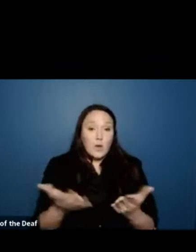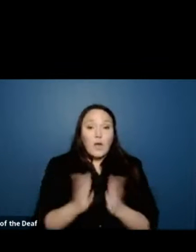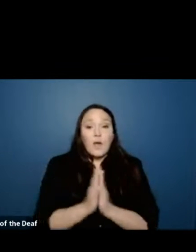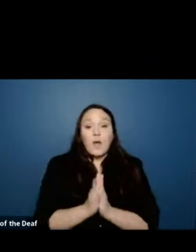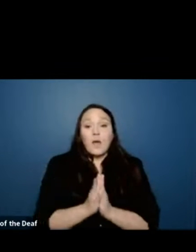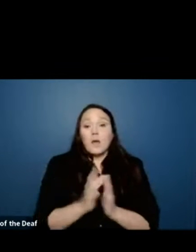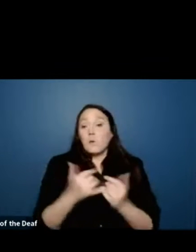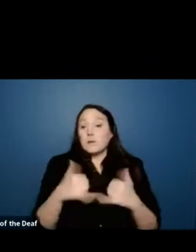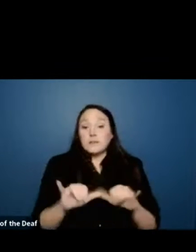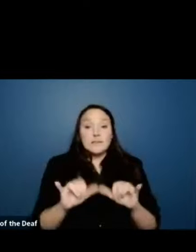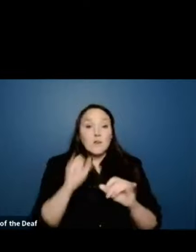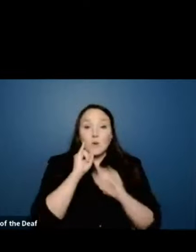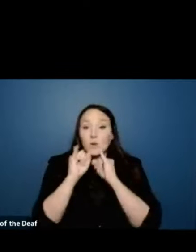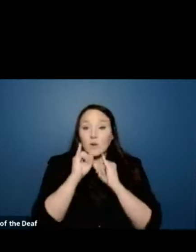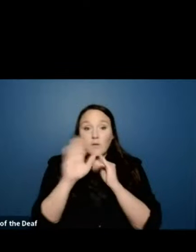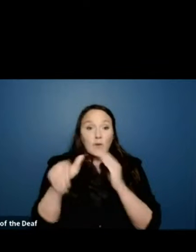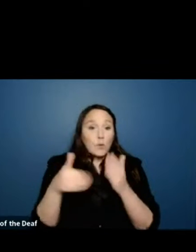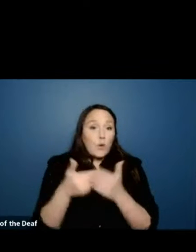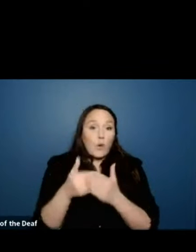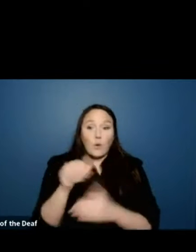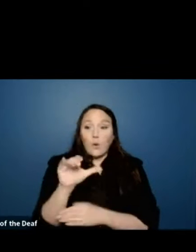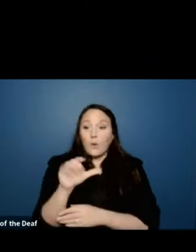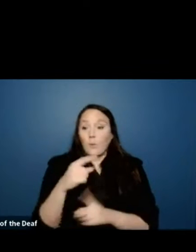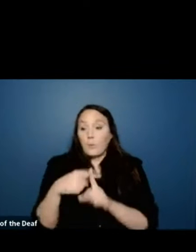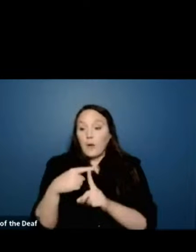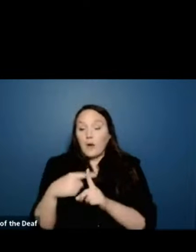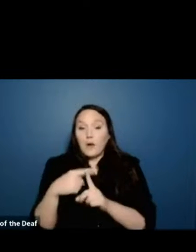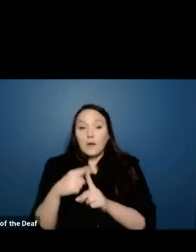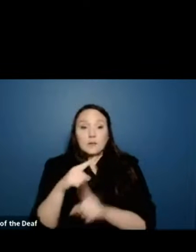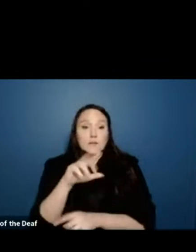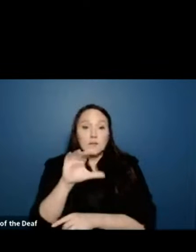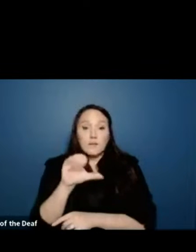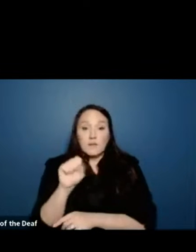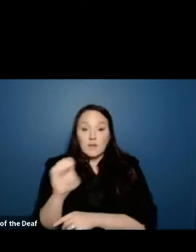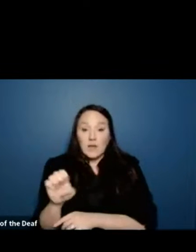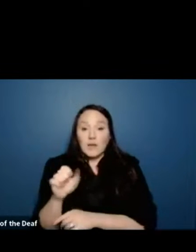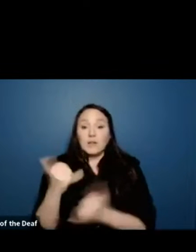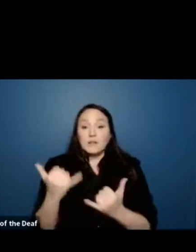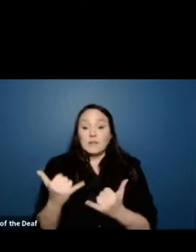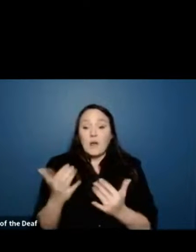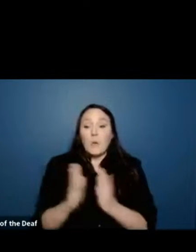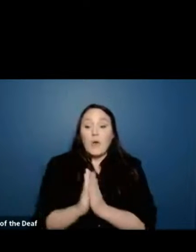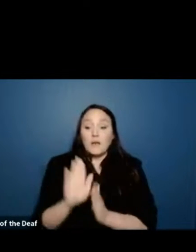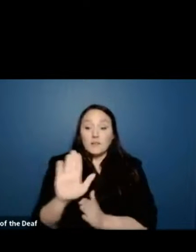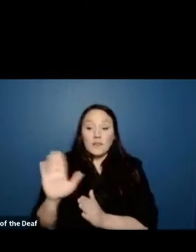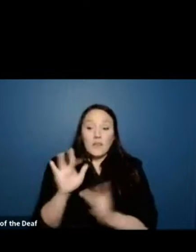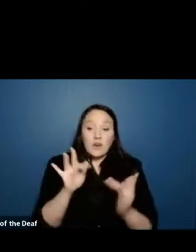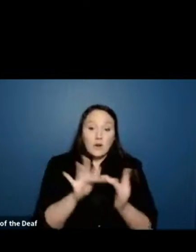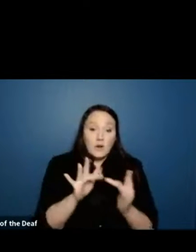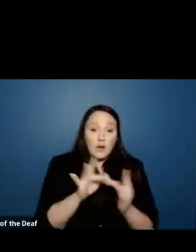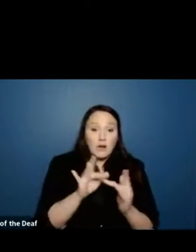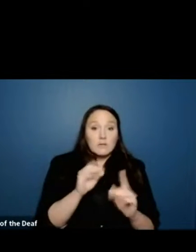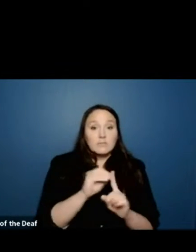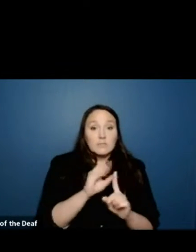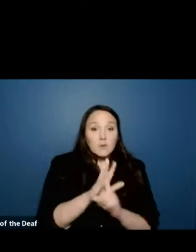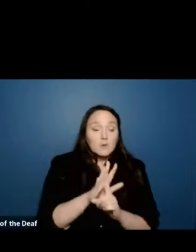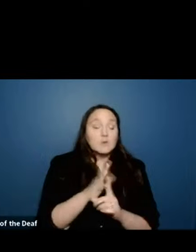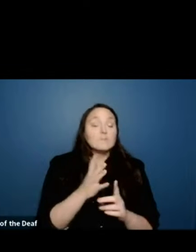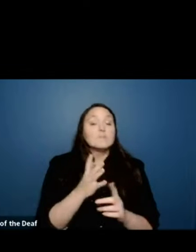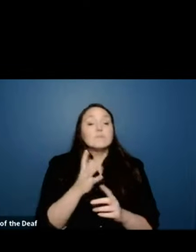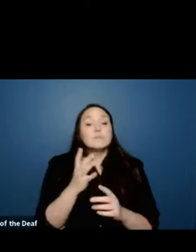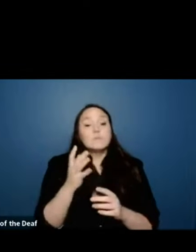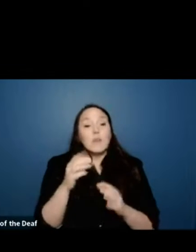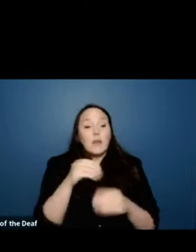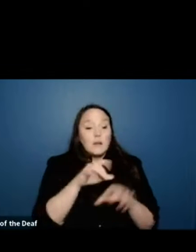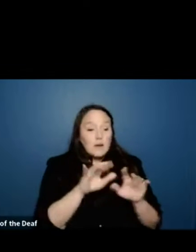still interviewing all of our cases. We are then now asking them for their contacts and getting those into the state system to be notified